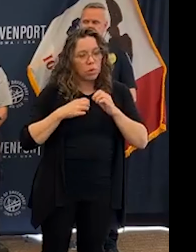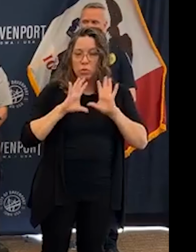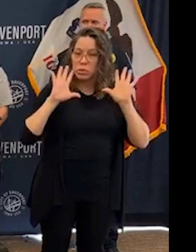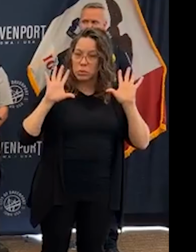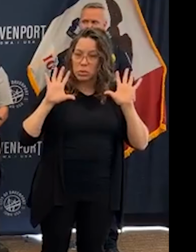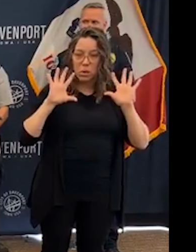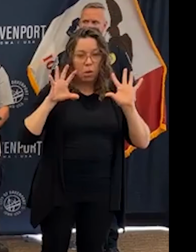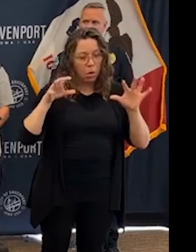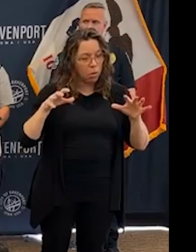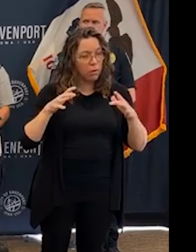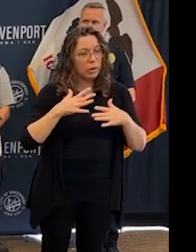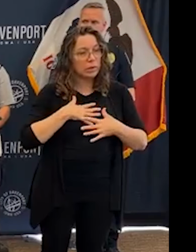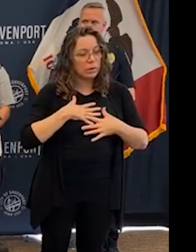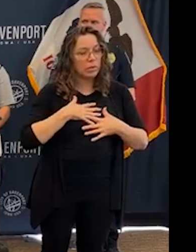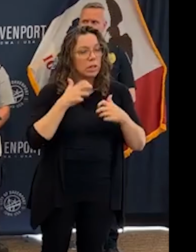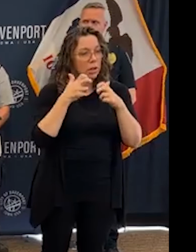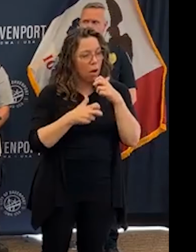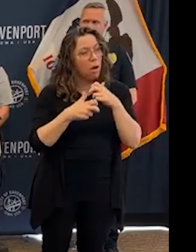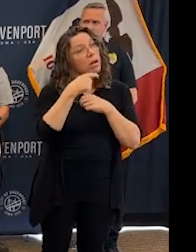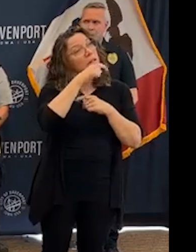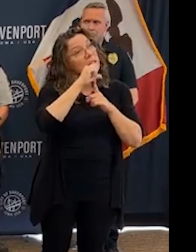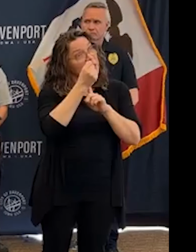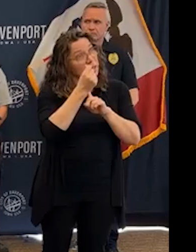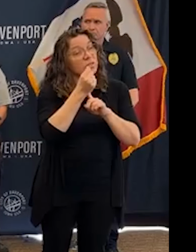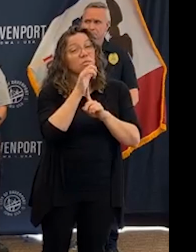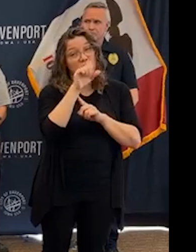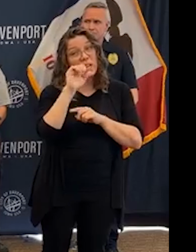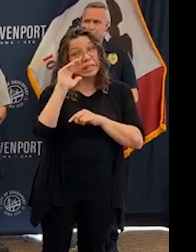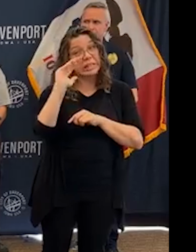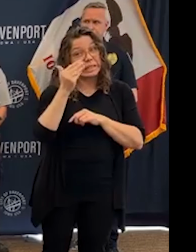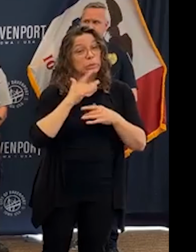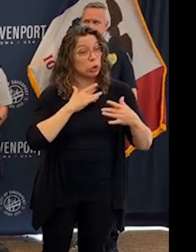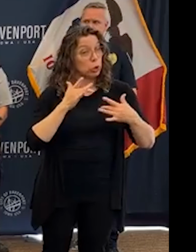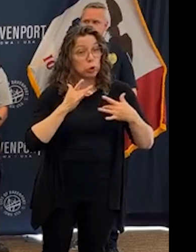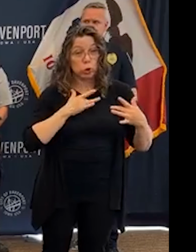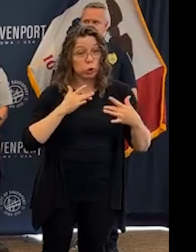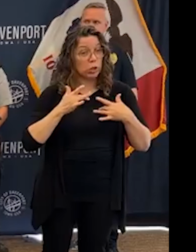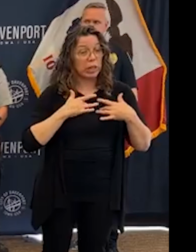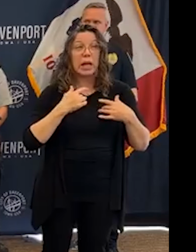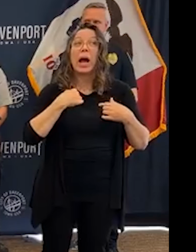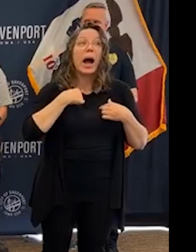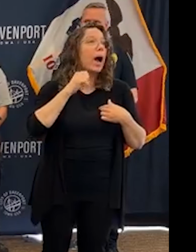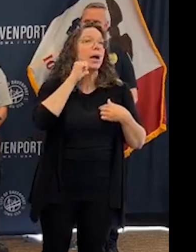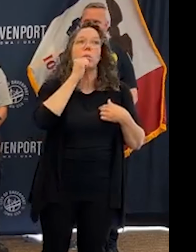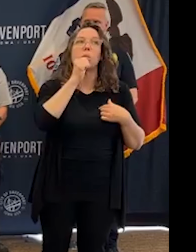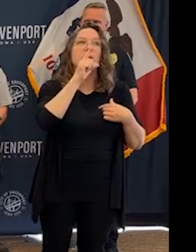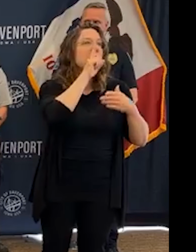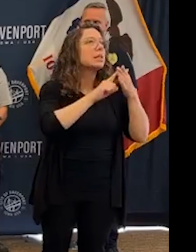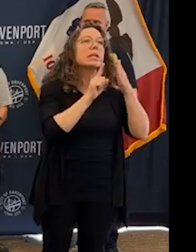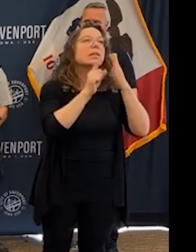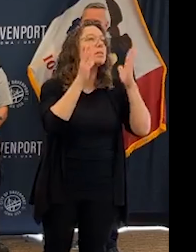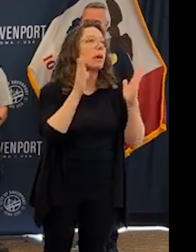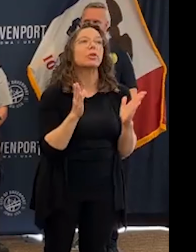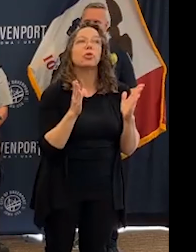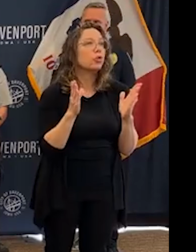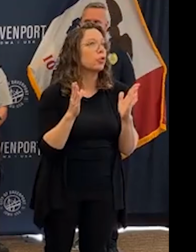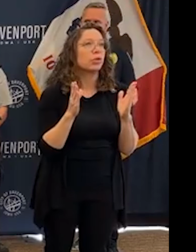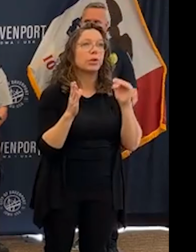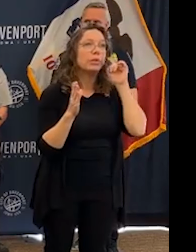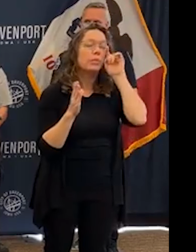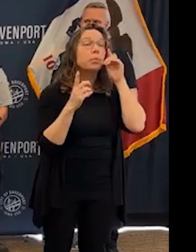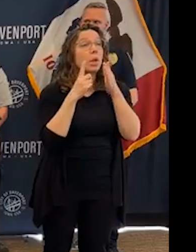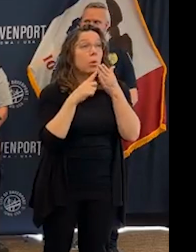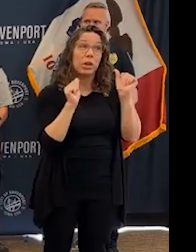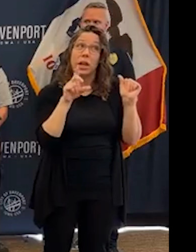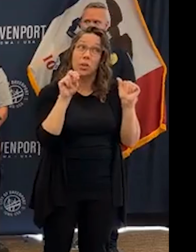The condition seems of concern, but I wasn't inspecting it. And all we can do is try and do the best we can. So,